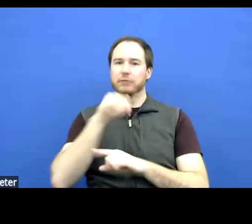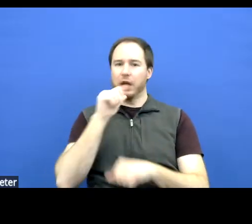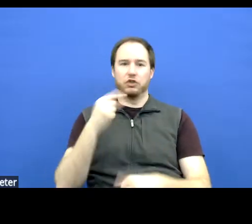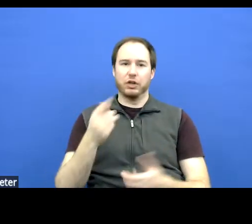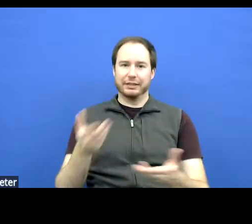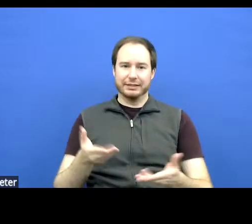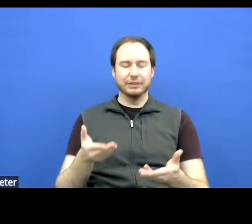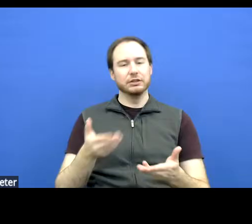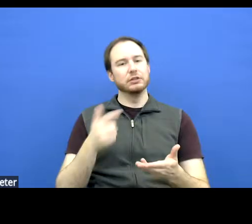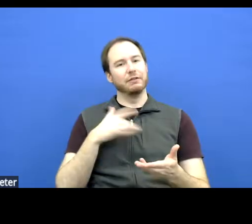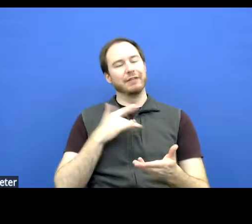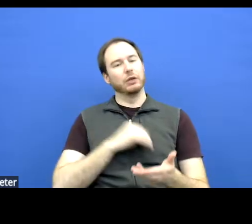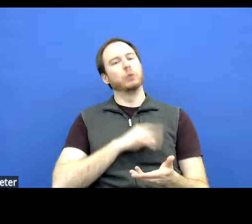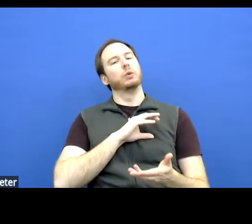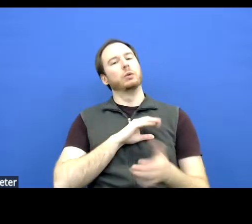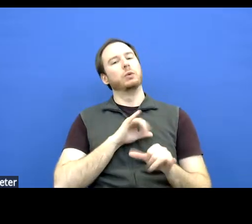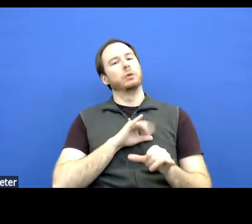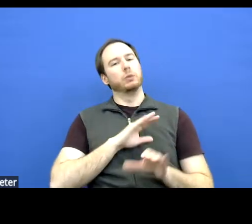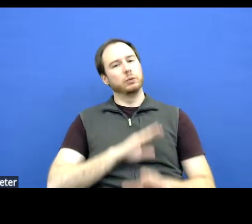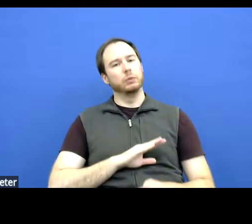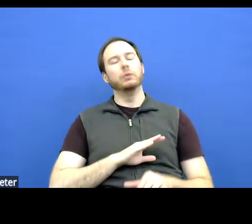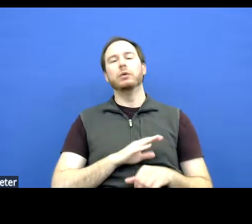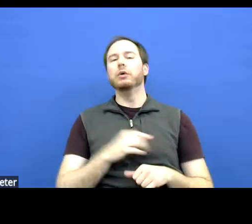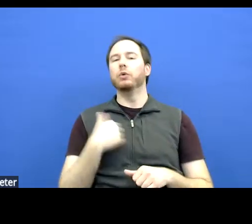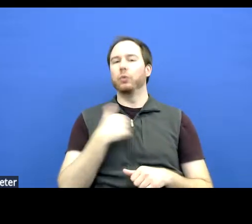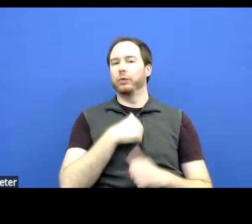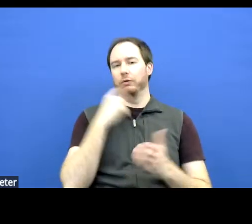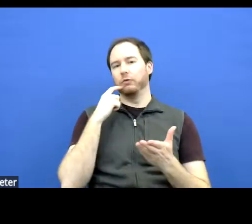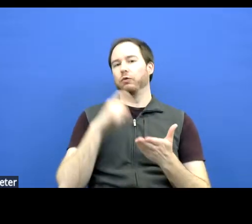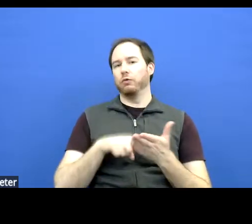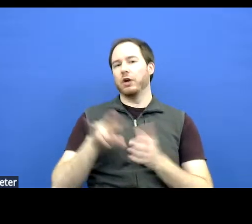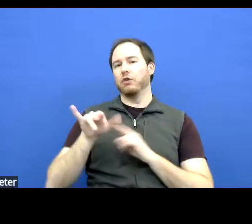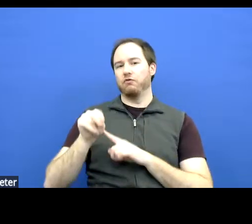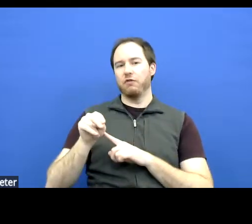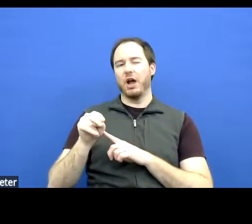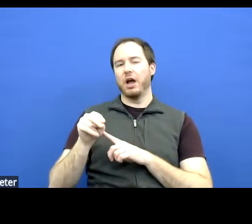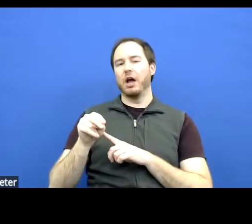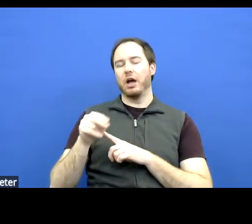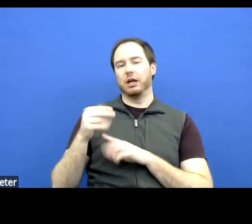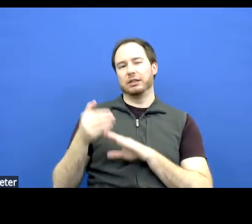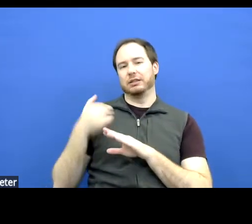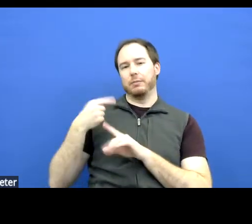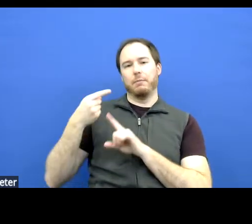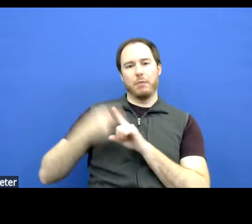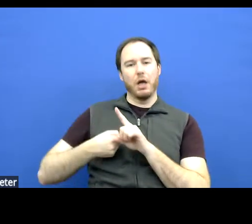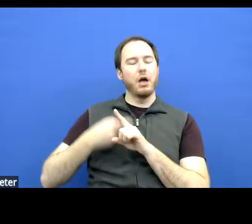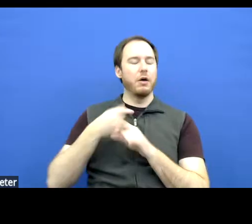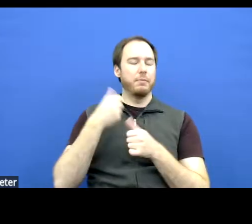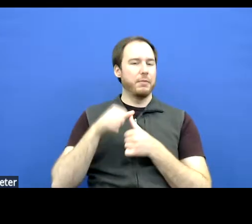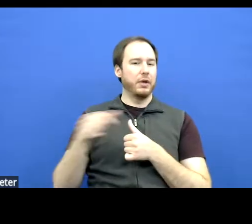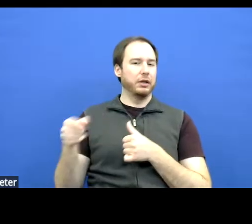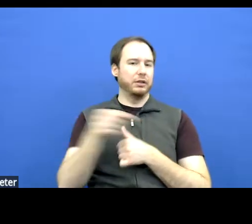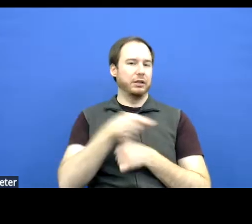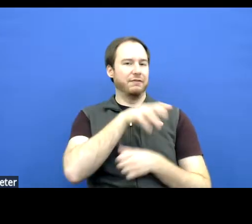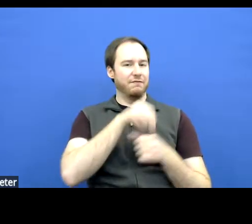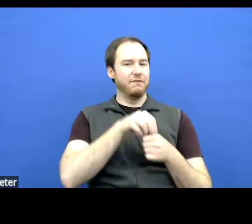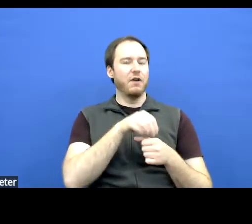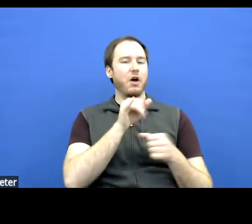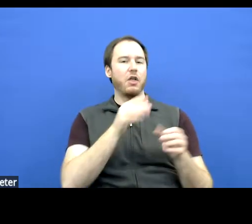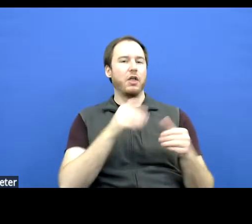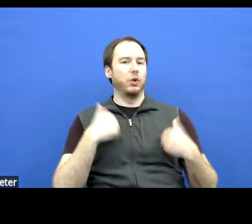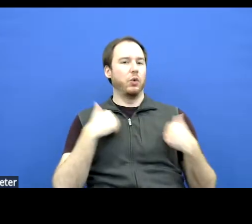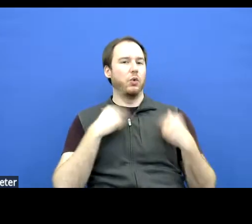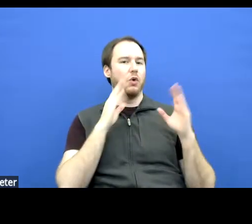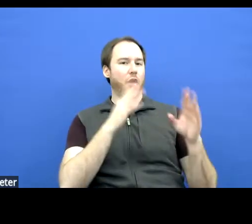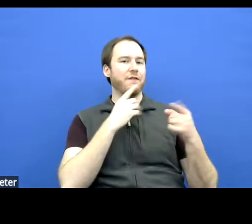really encouraging. We've already recognized Ryan earlier this month because, as mentioned, Ryan was inducted into our Youth Hall of